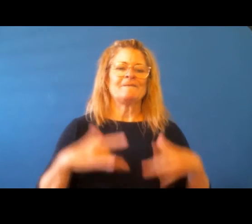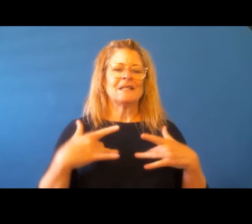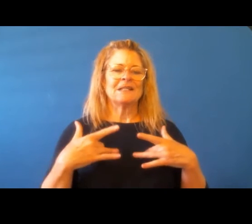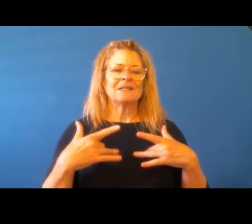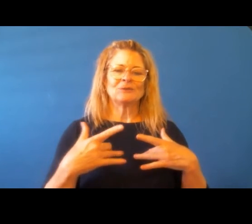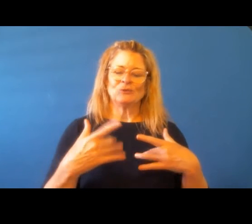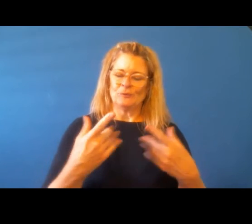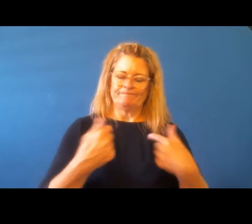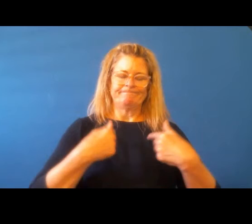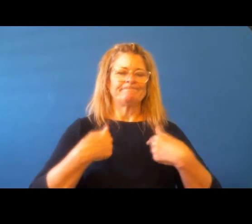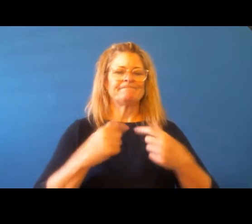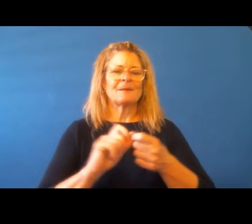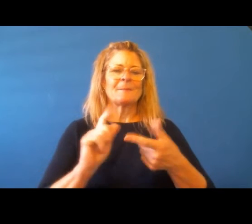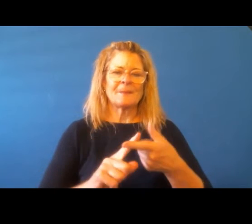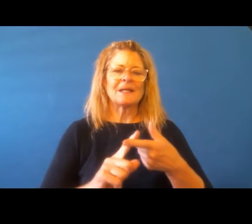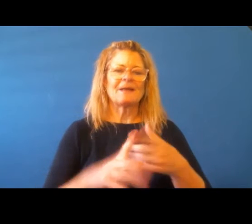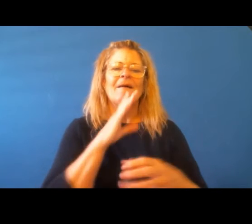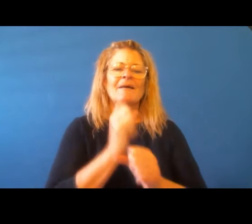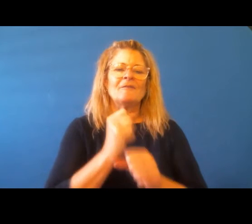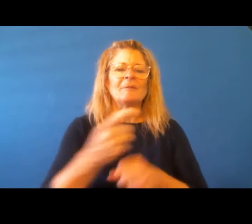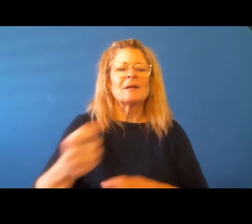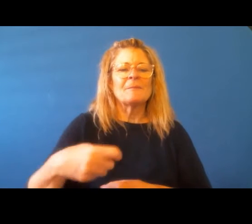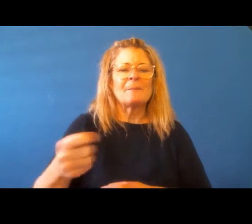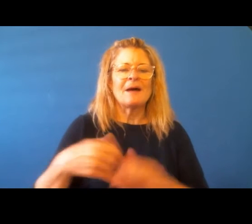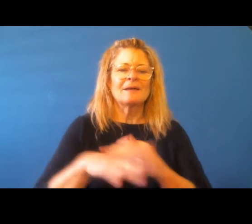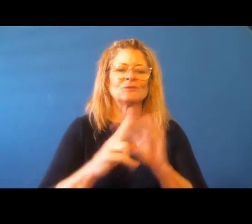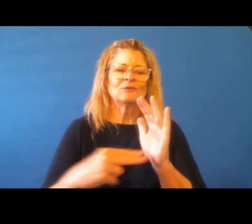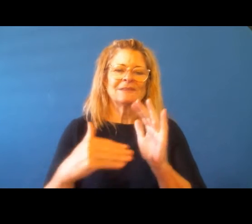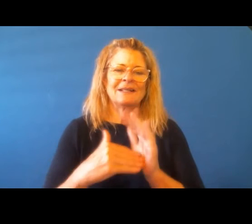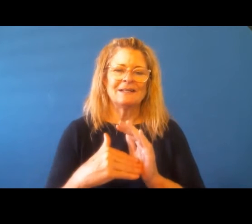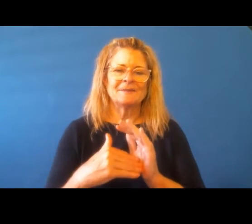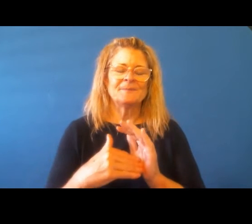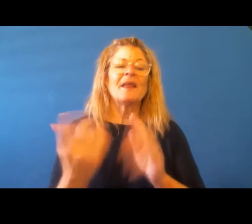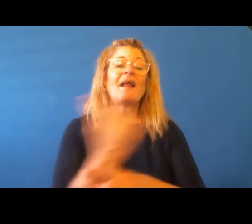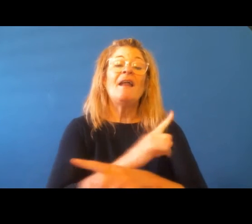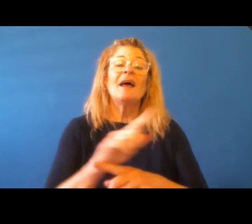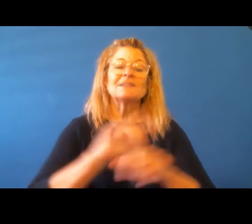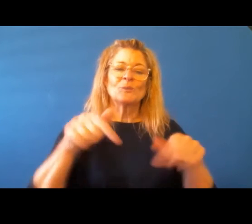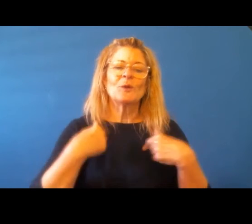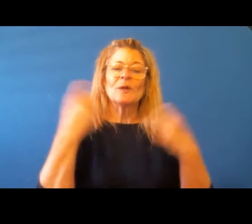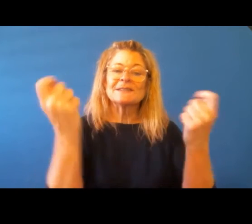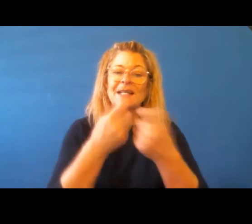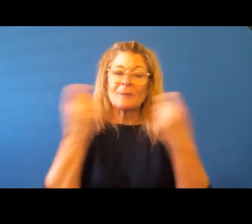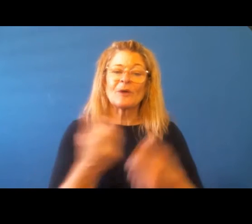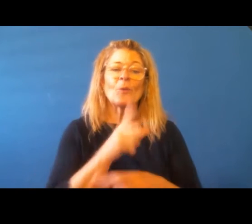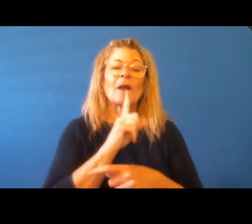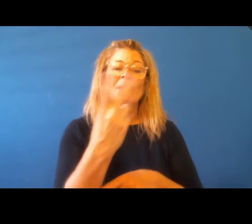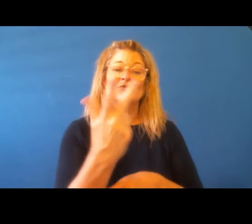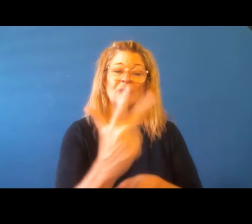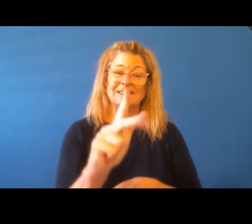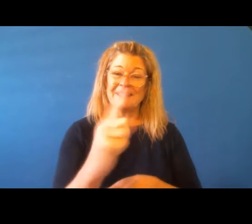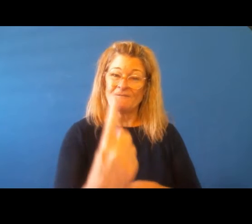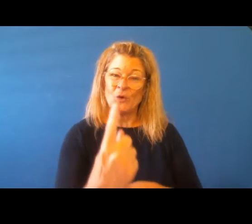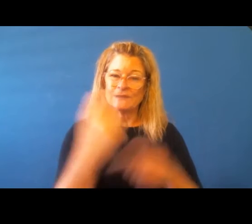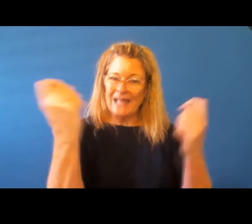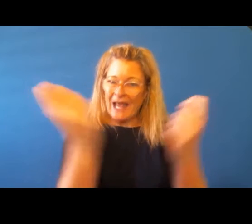from Aotearoa-New Zealand. Last week we celebrated the 181st anniversary of the signing